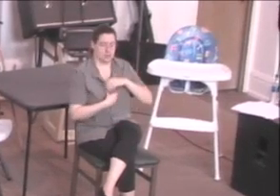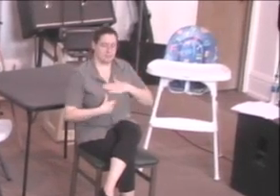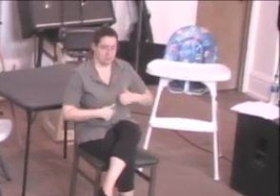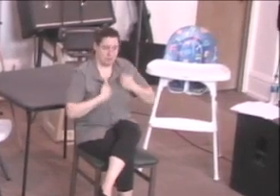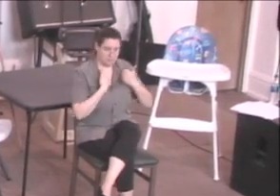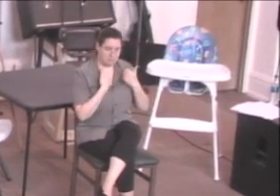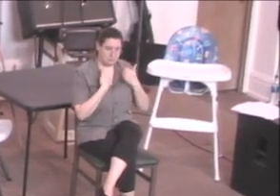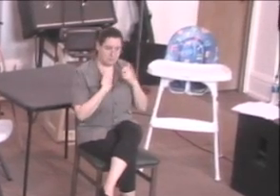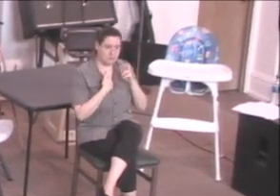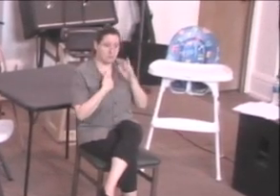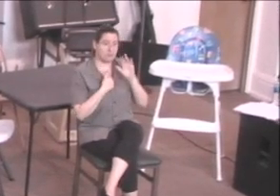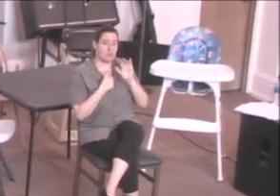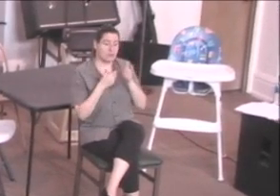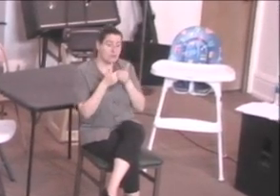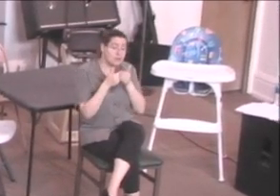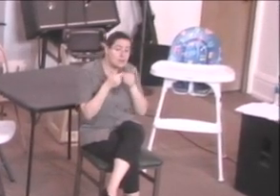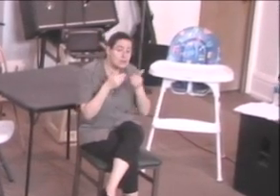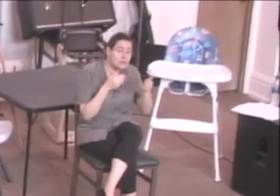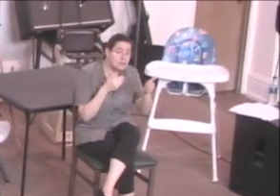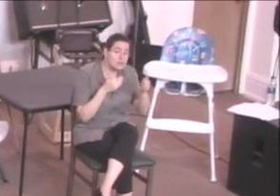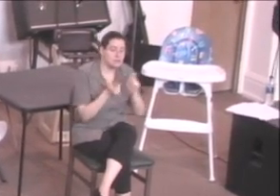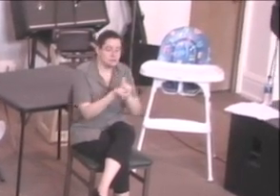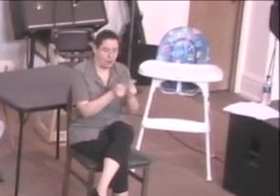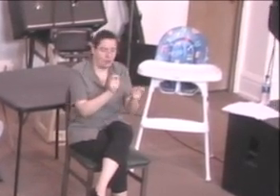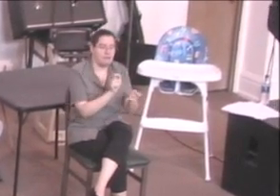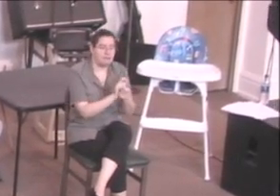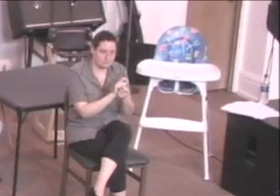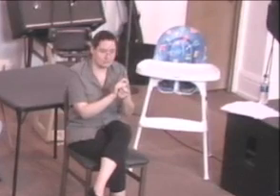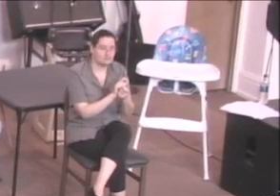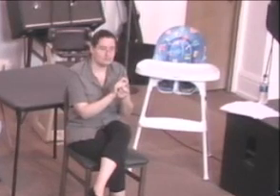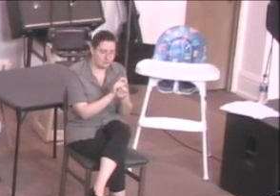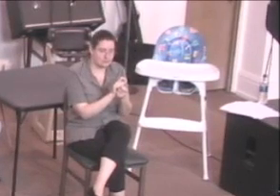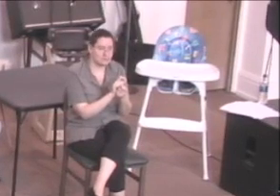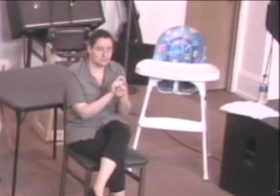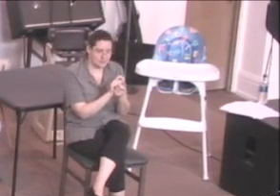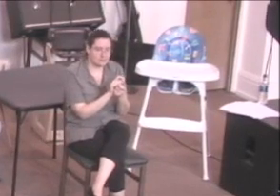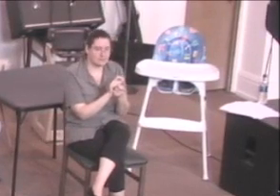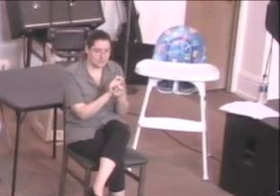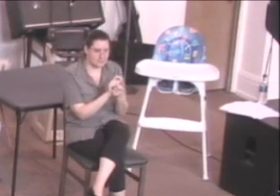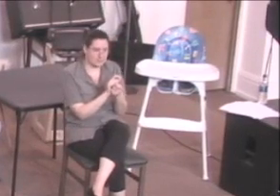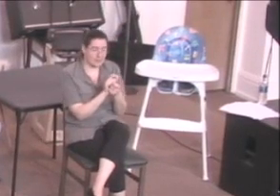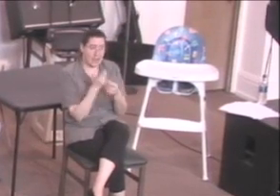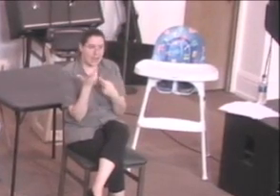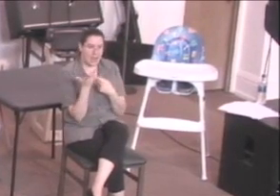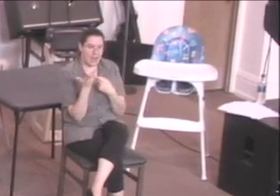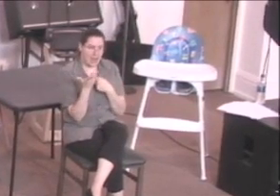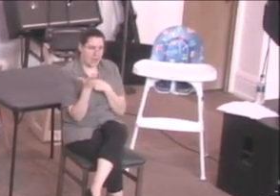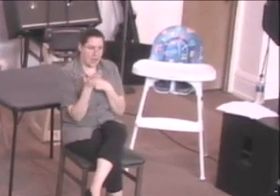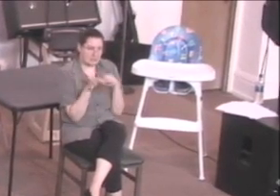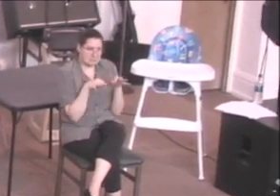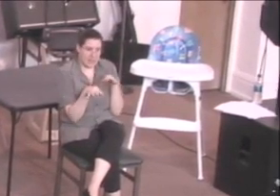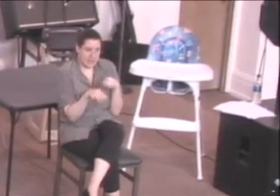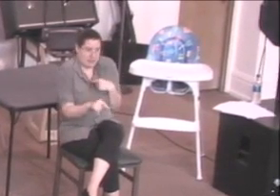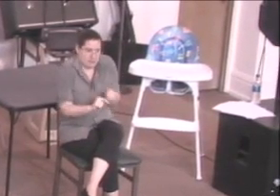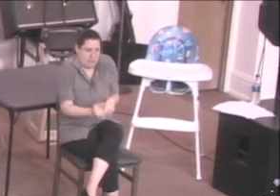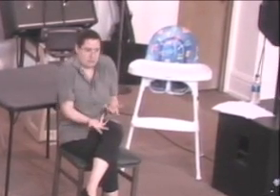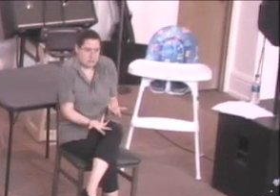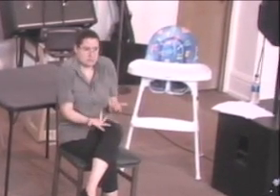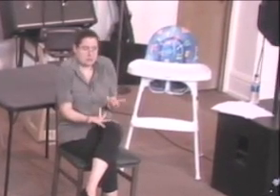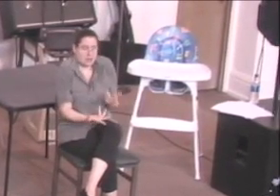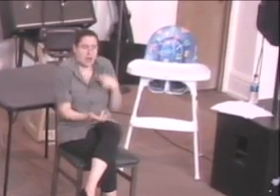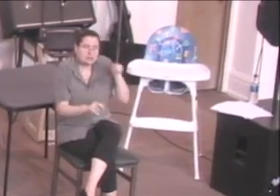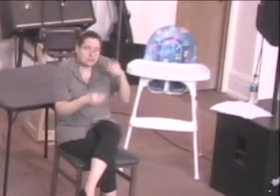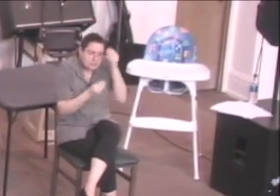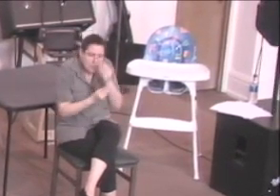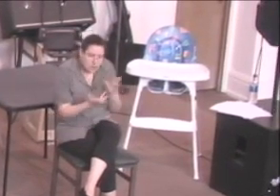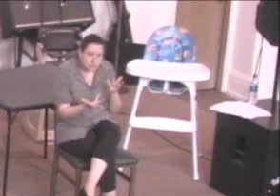things changed. And I can't explain it to you. I just can tell you